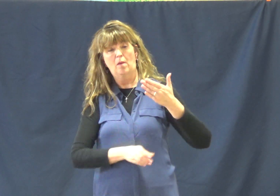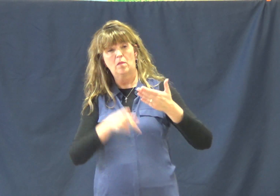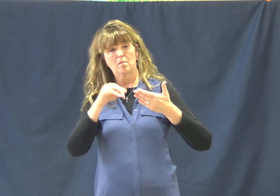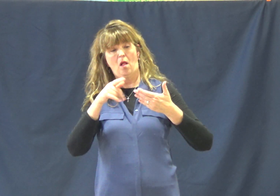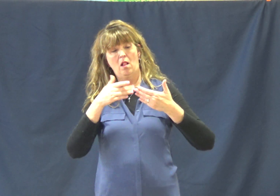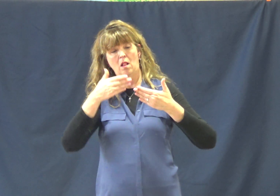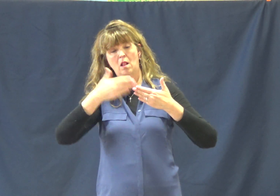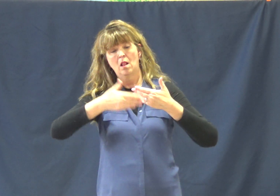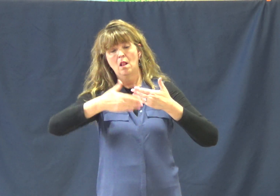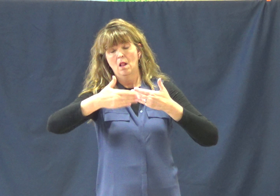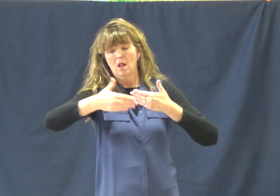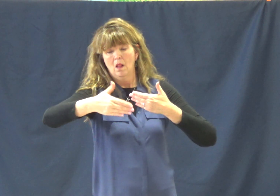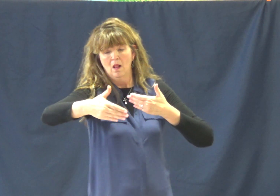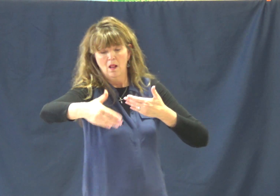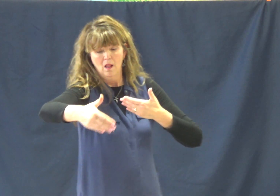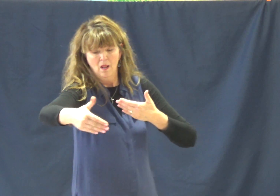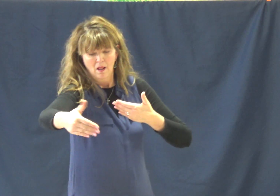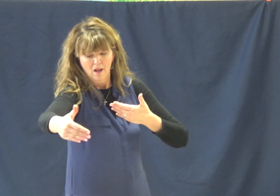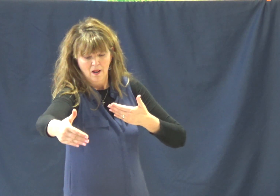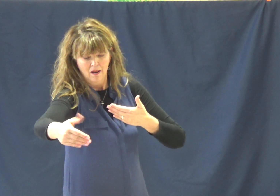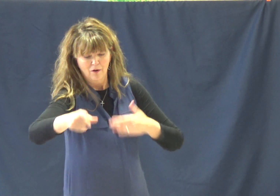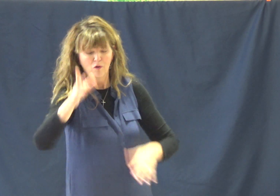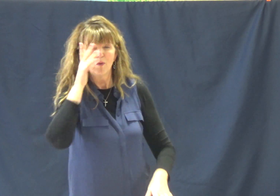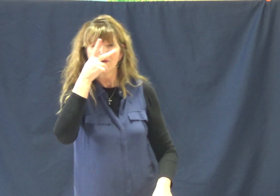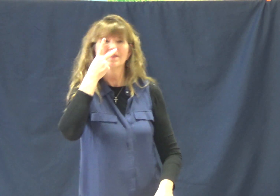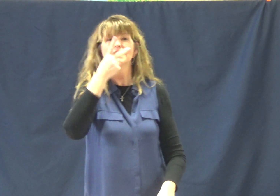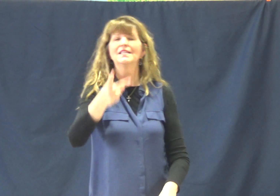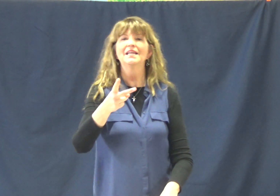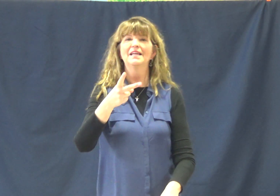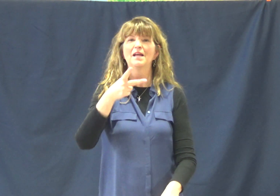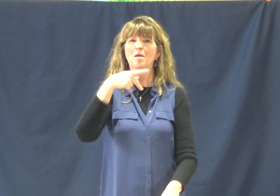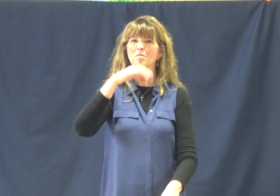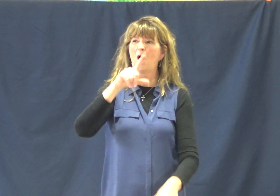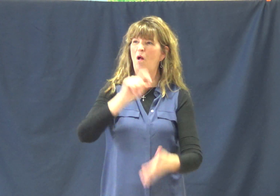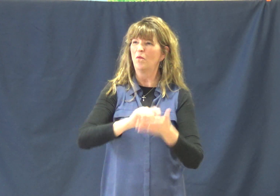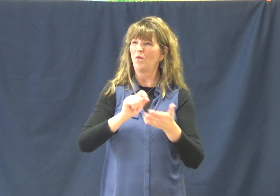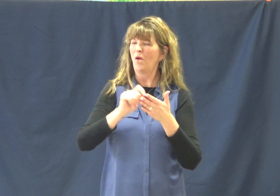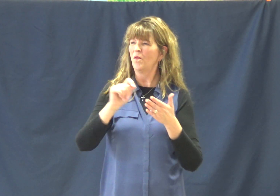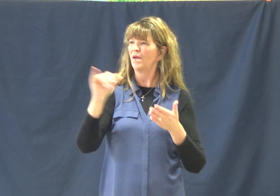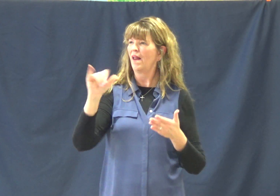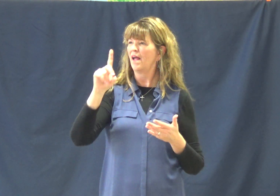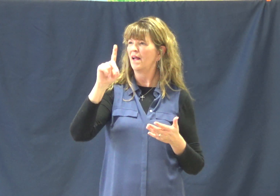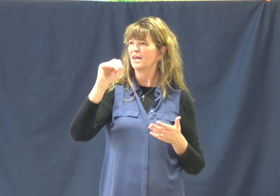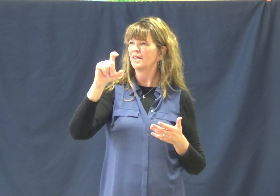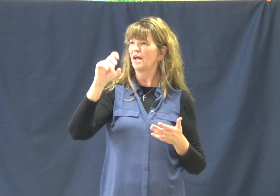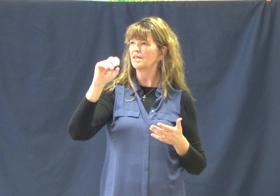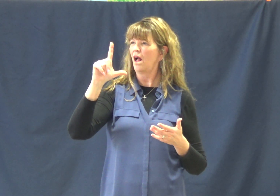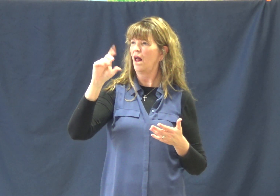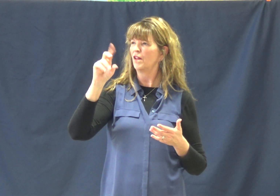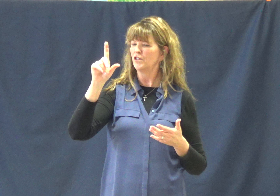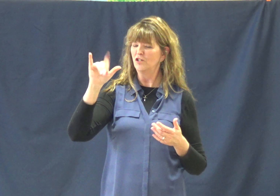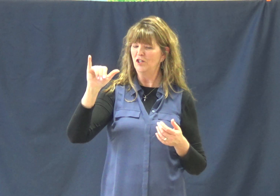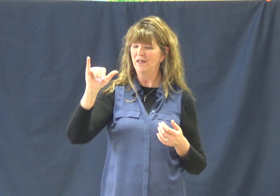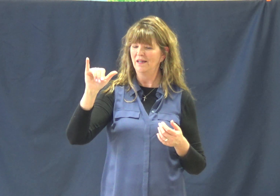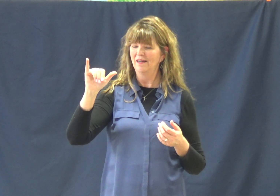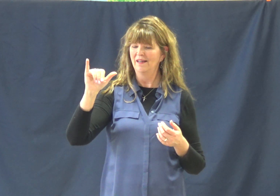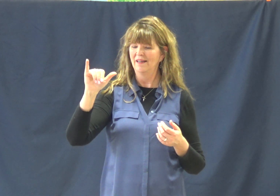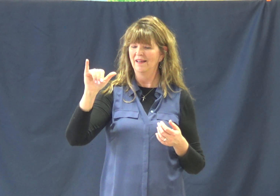And if you would go home and then you read further into this chapter, you'll see that Paul writes the